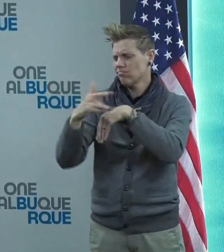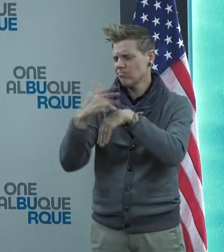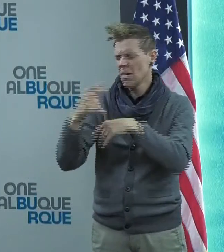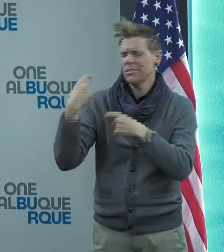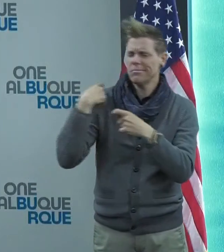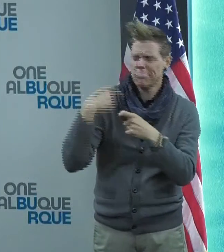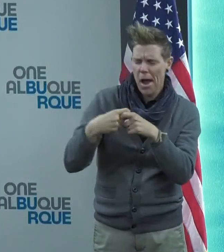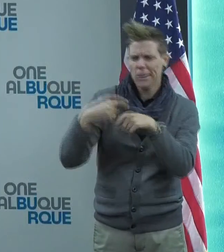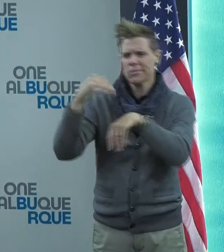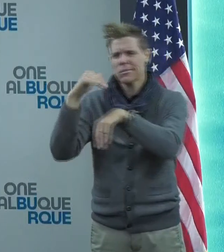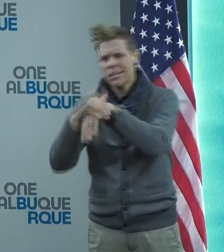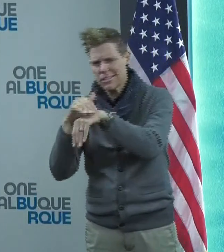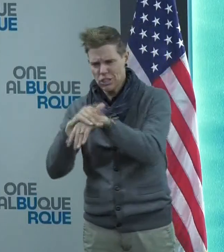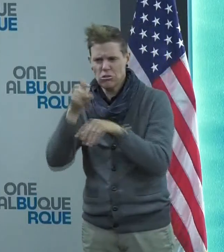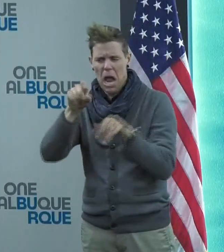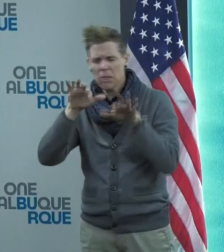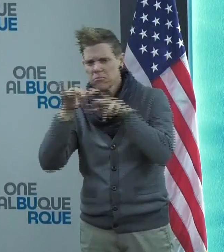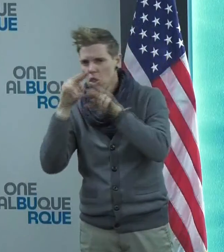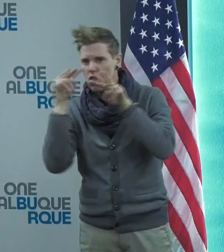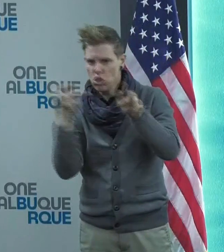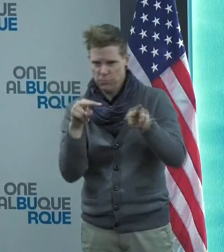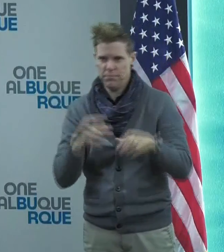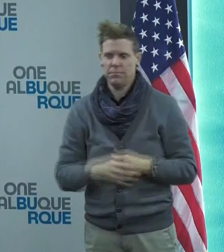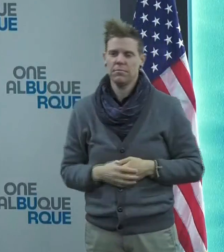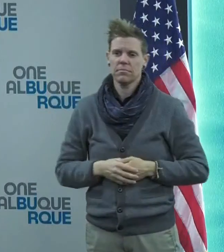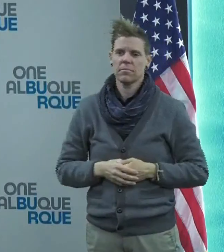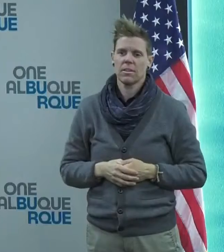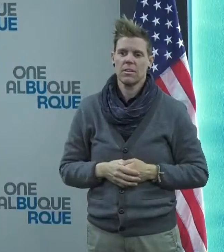how our city is doing as we wrap up here.